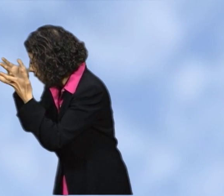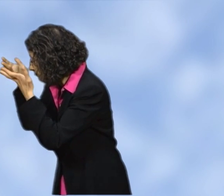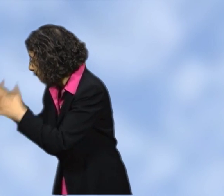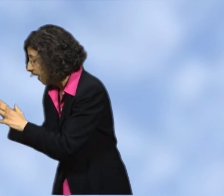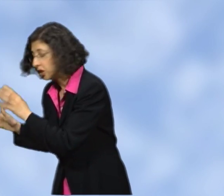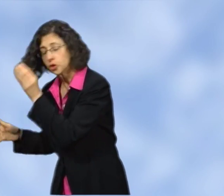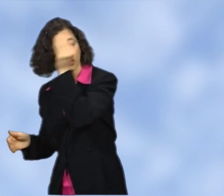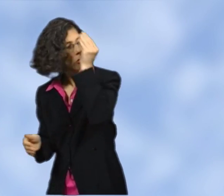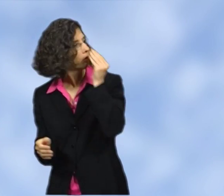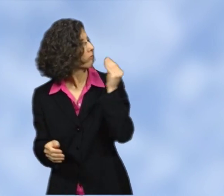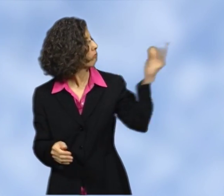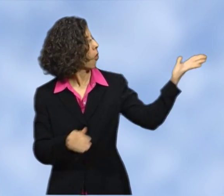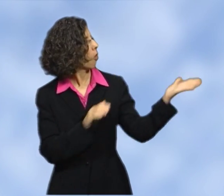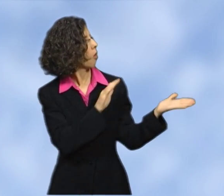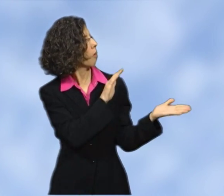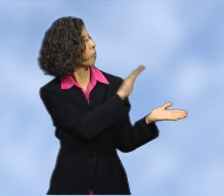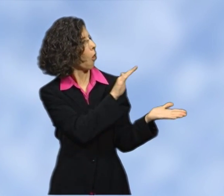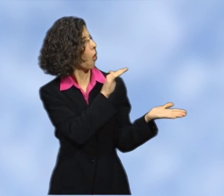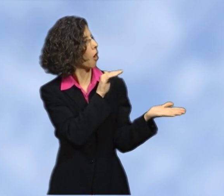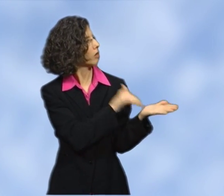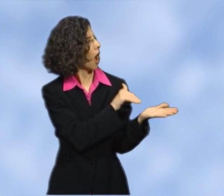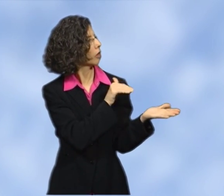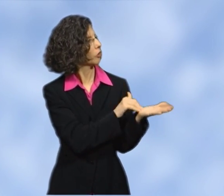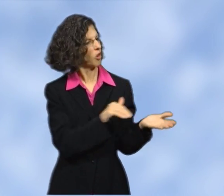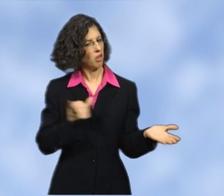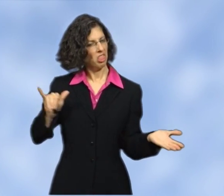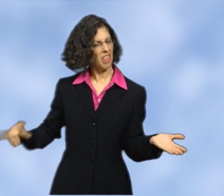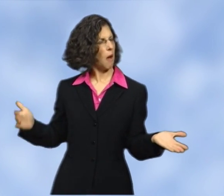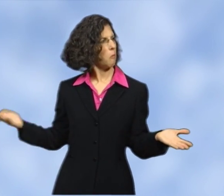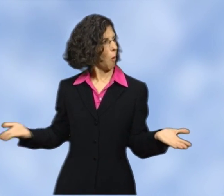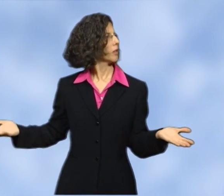pathologist then informs your doctor what he saw.